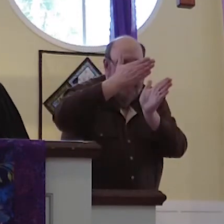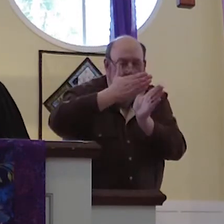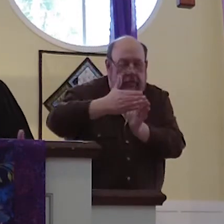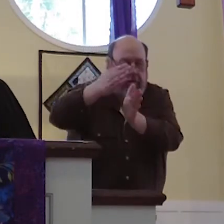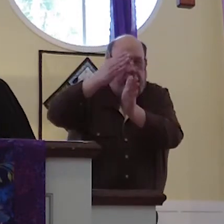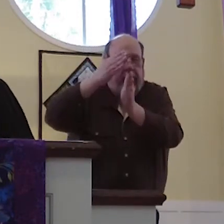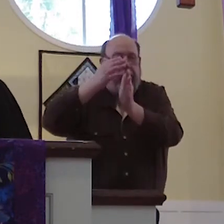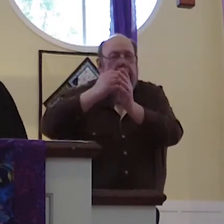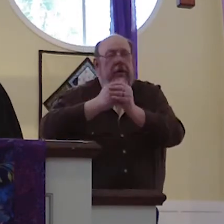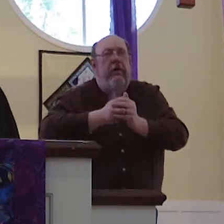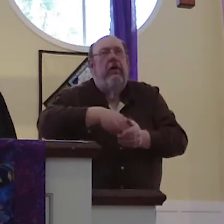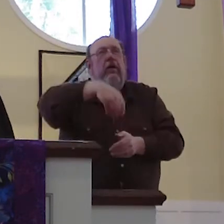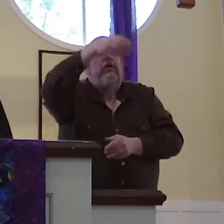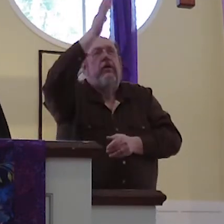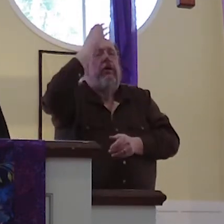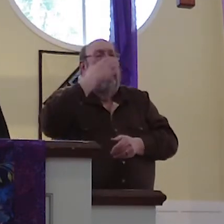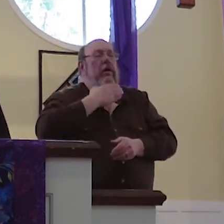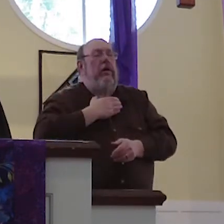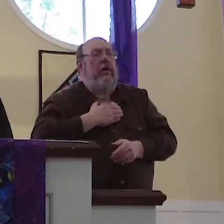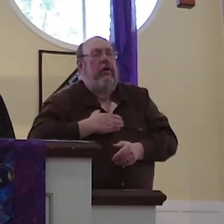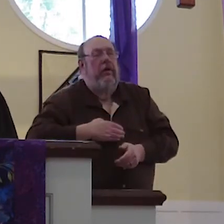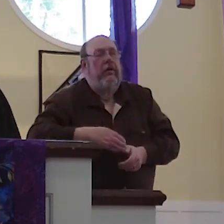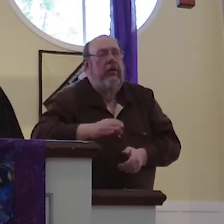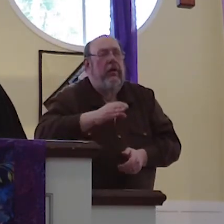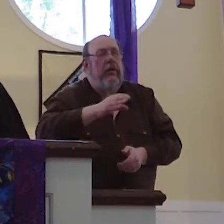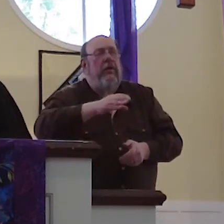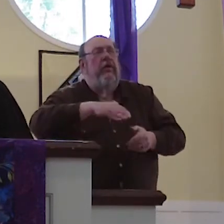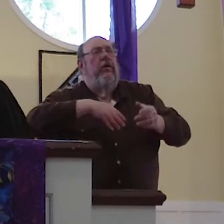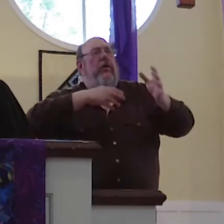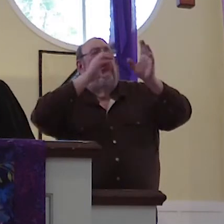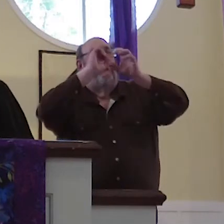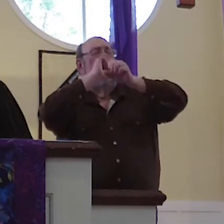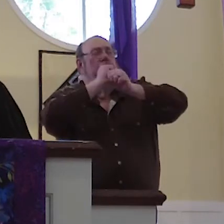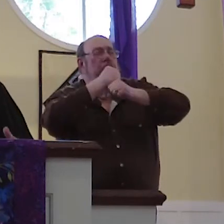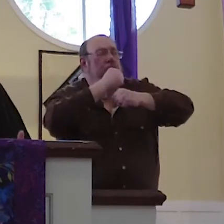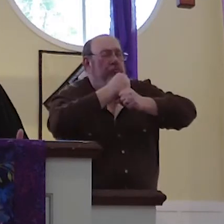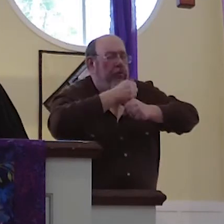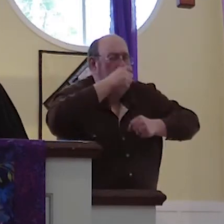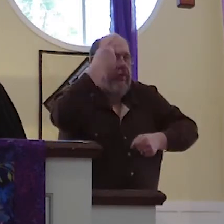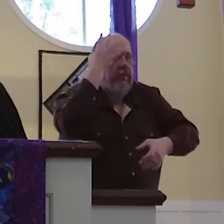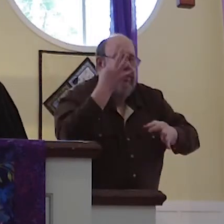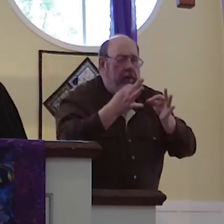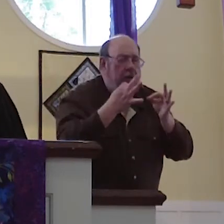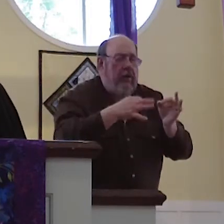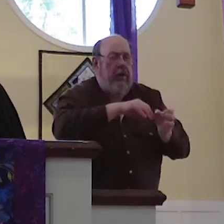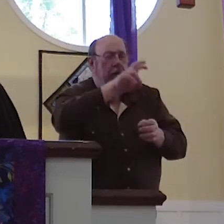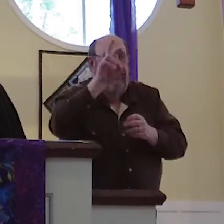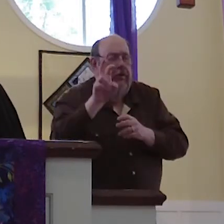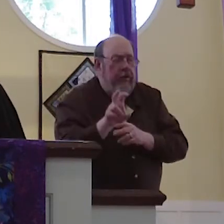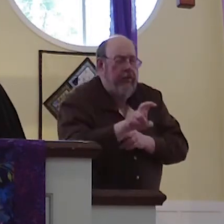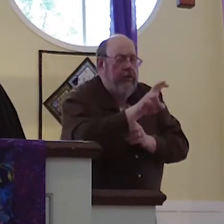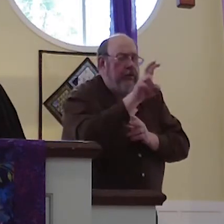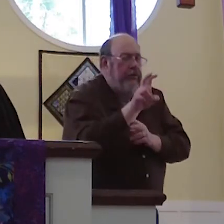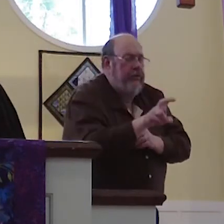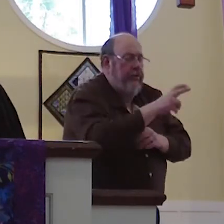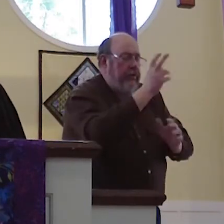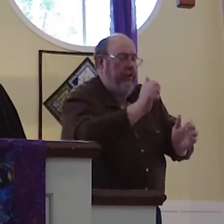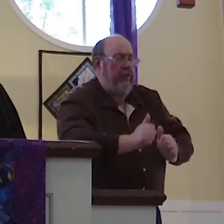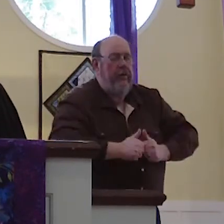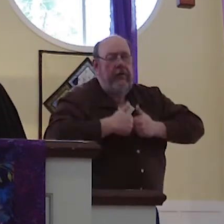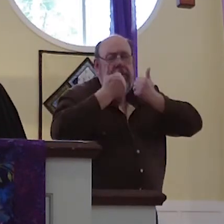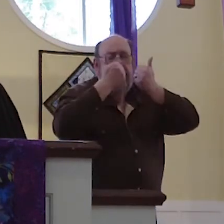God's will bends the arc of creation toward justice, and that is the journey of our lives.